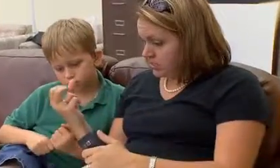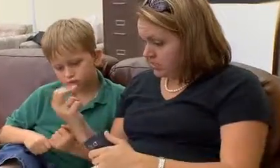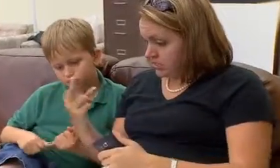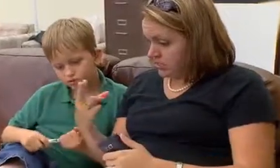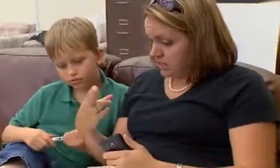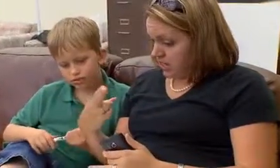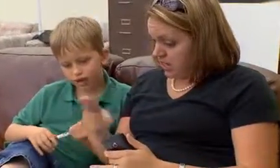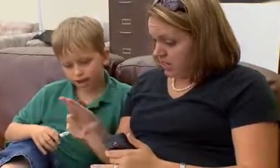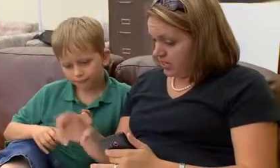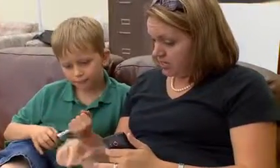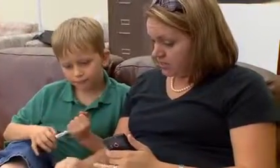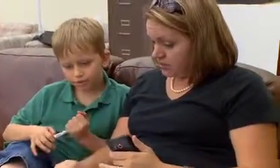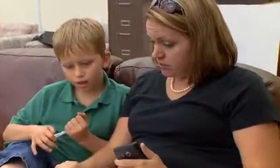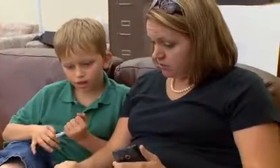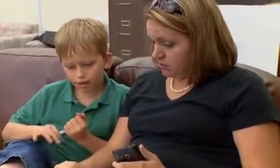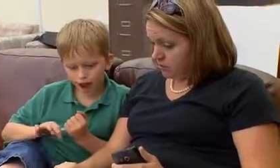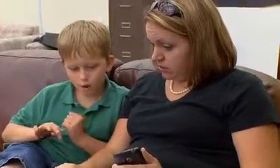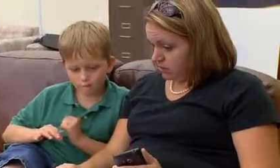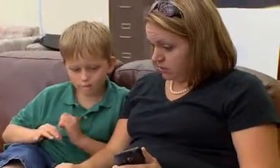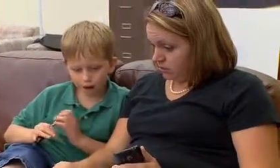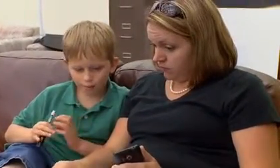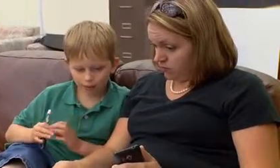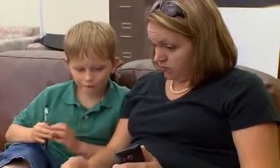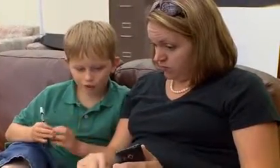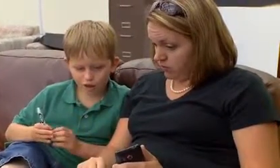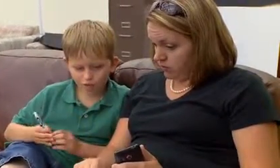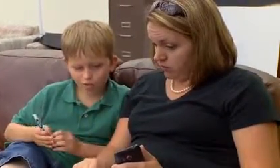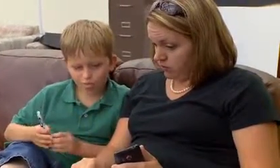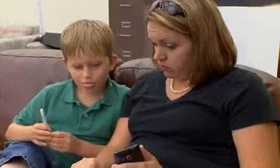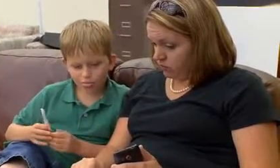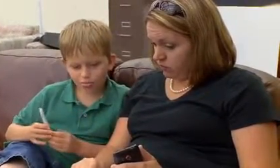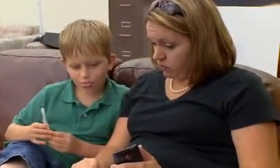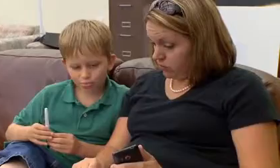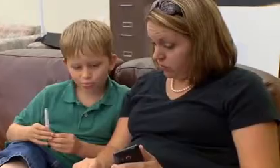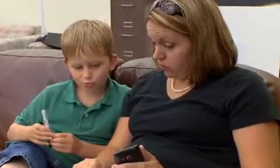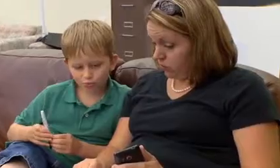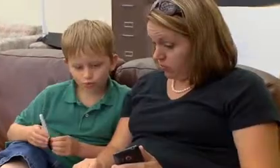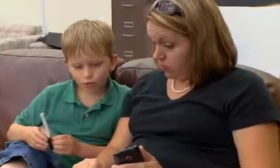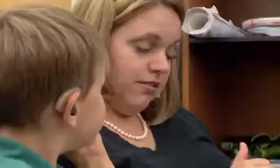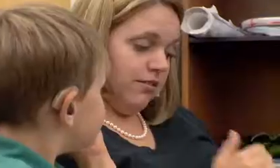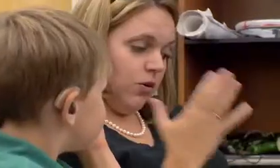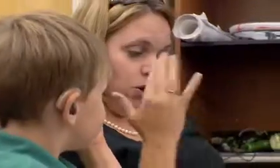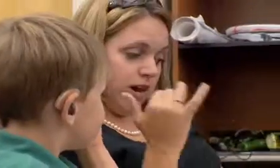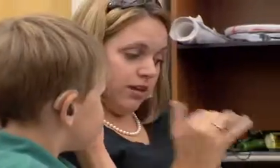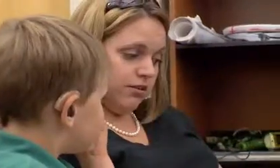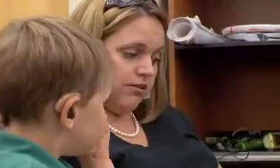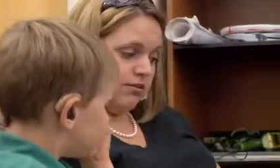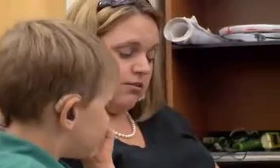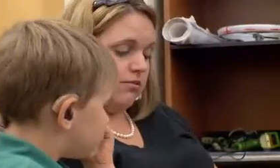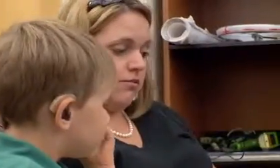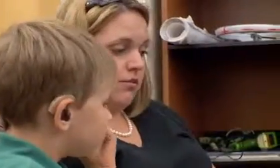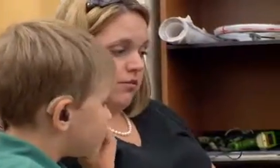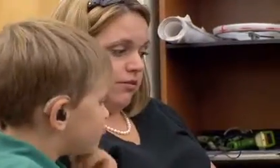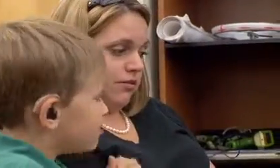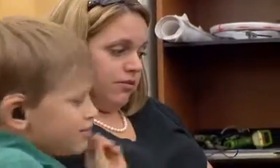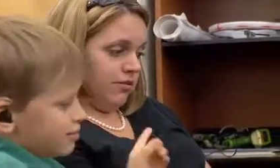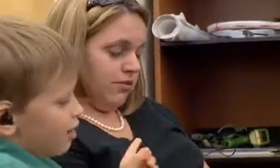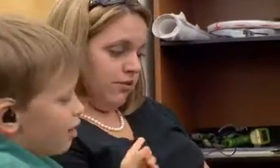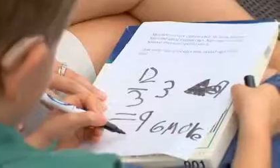dozen eggs. MILES Cheryl immediately started to learn sign language, but it's not easy. Studies show as many